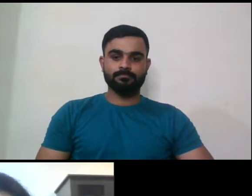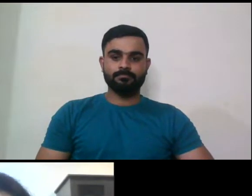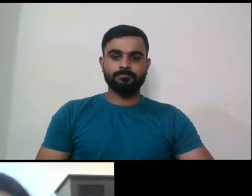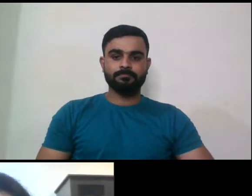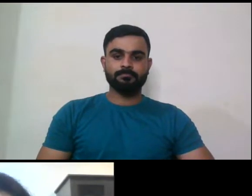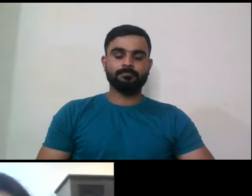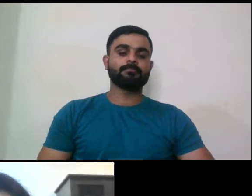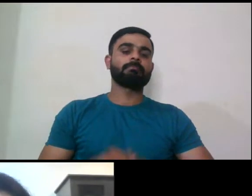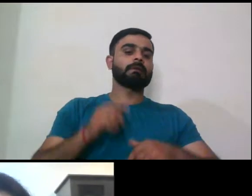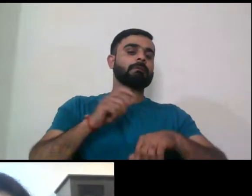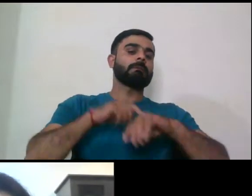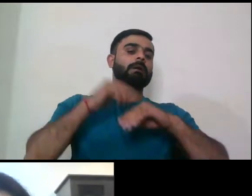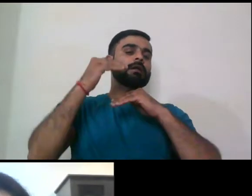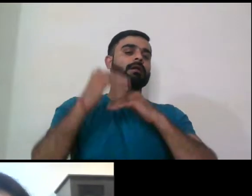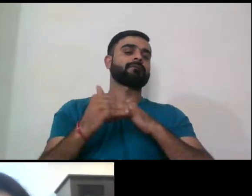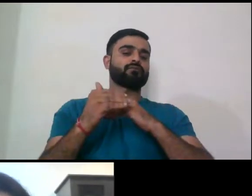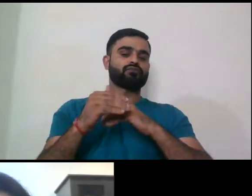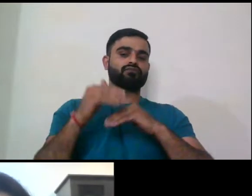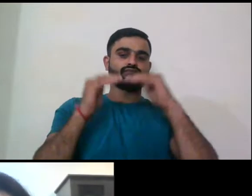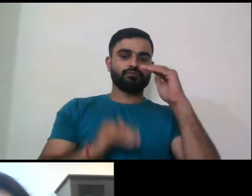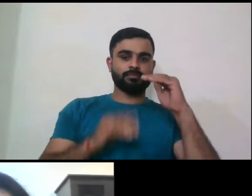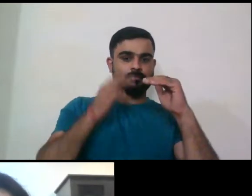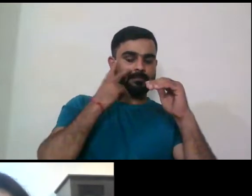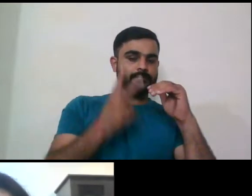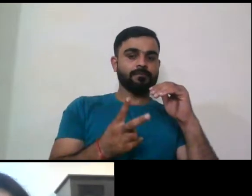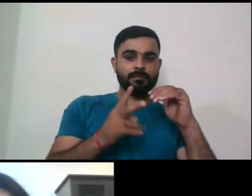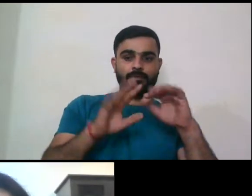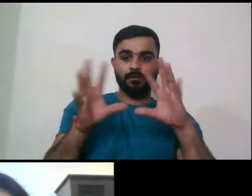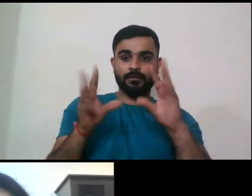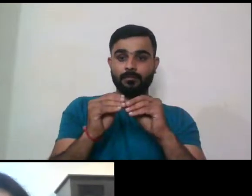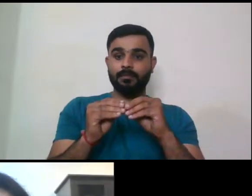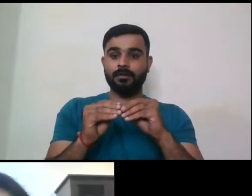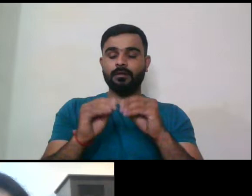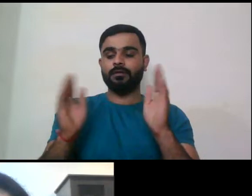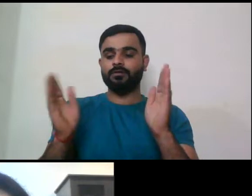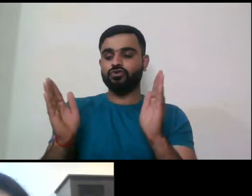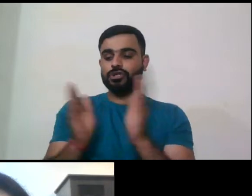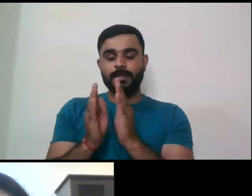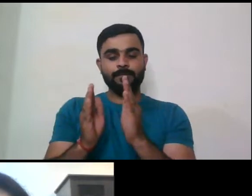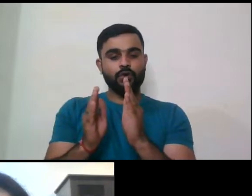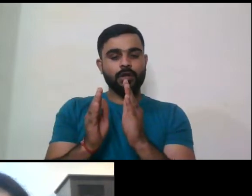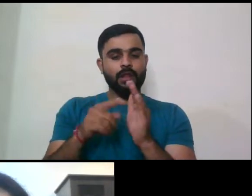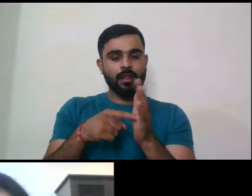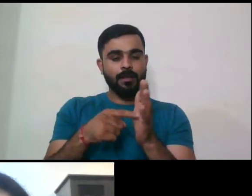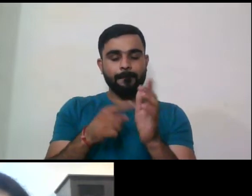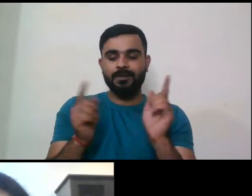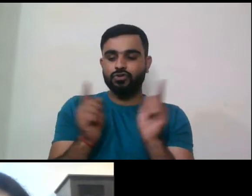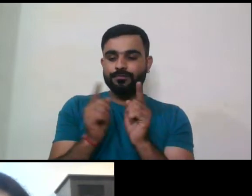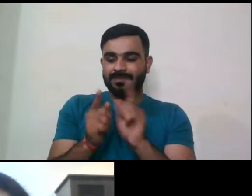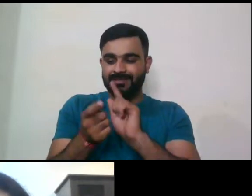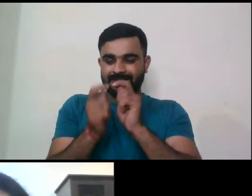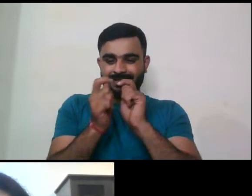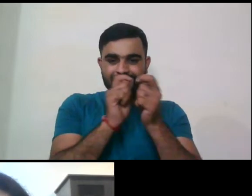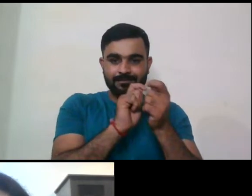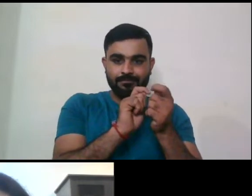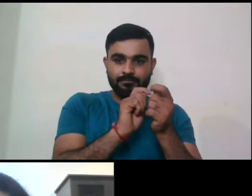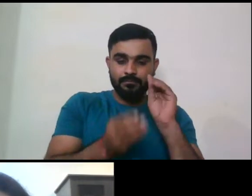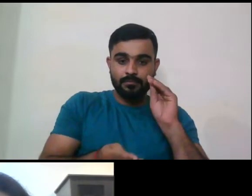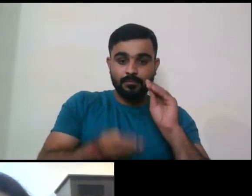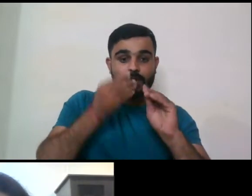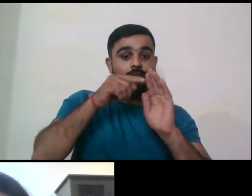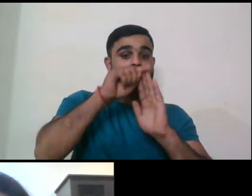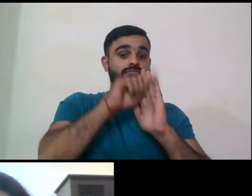and less than desirable. If that is the case, then these small minor changes, is this incrementalism in